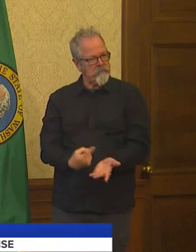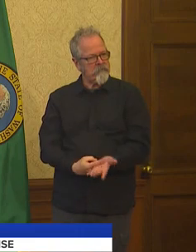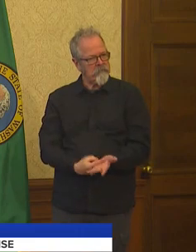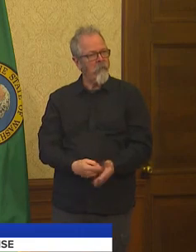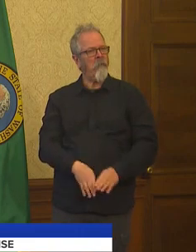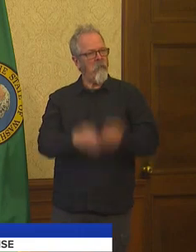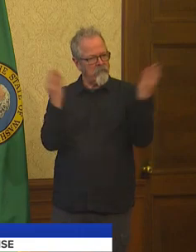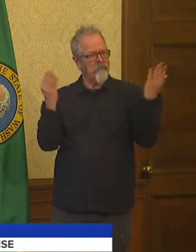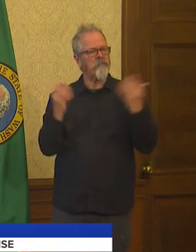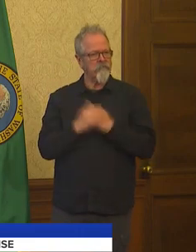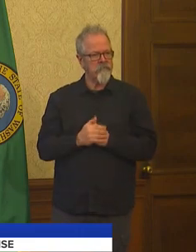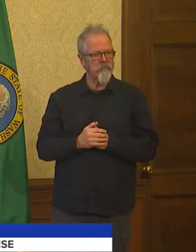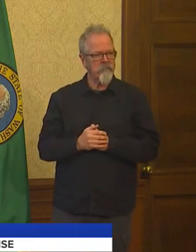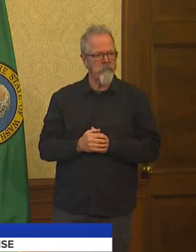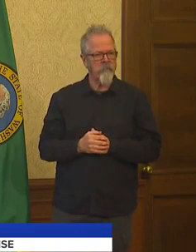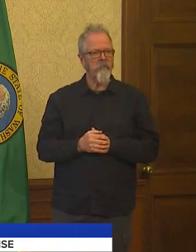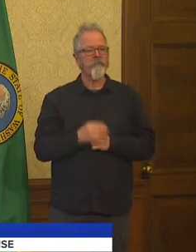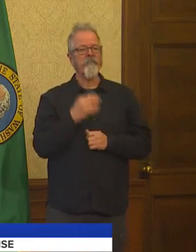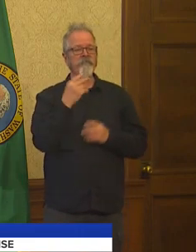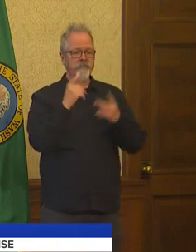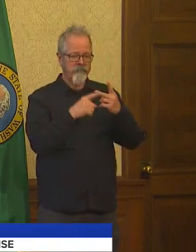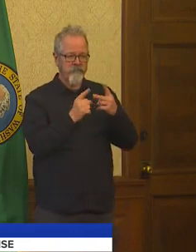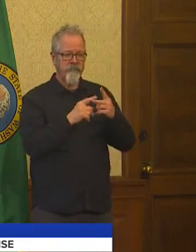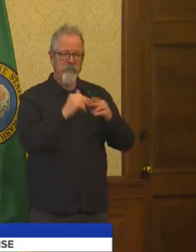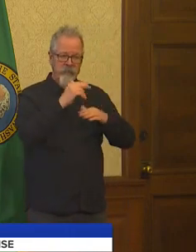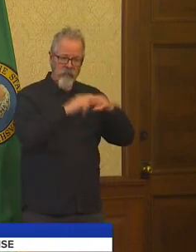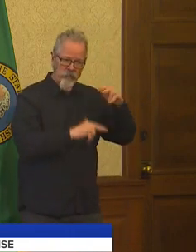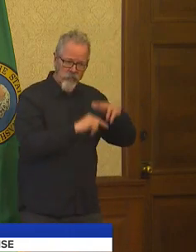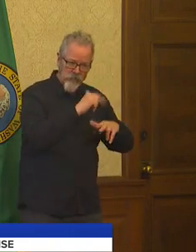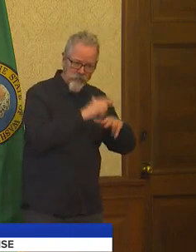many. Next question comes from Dan with Fox.